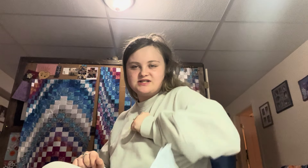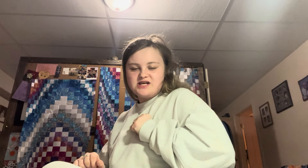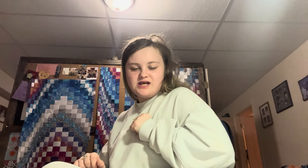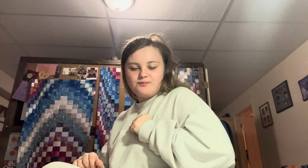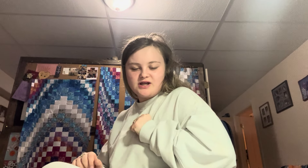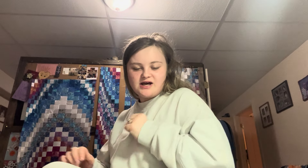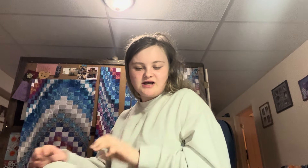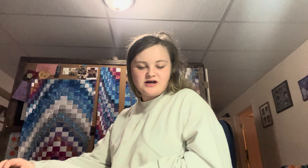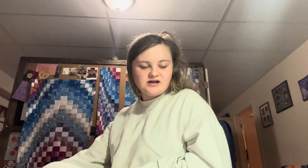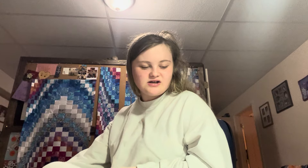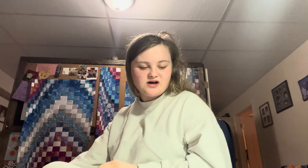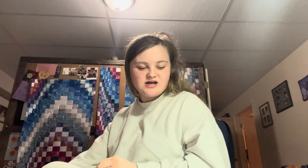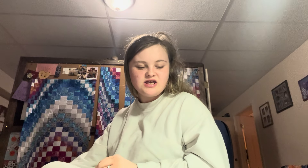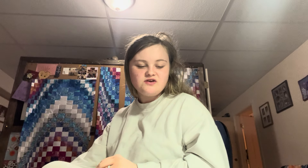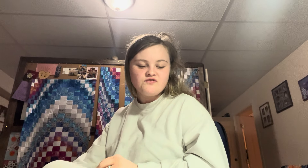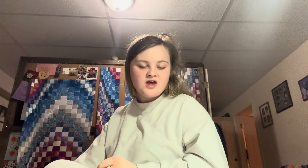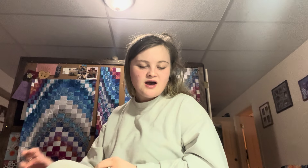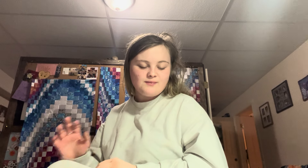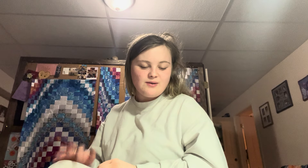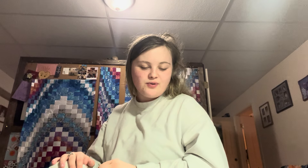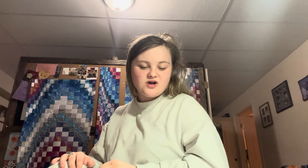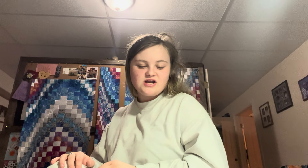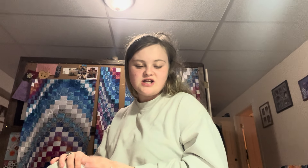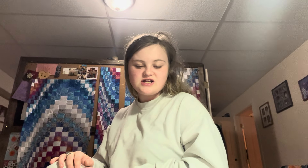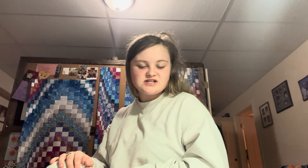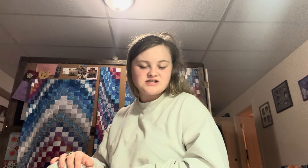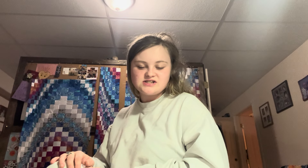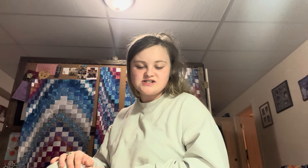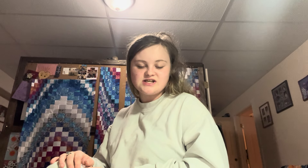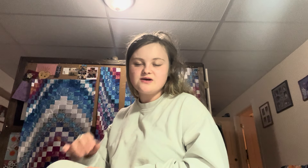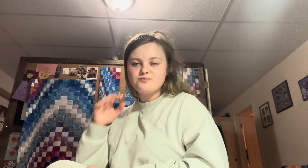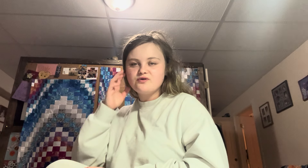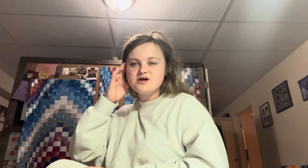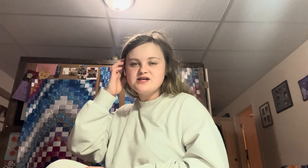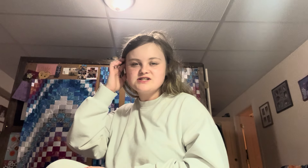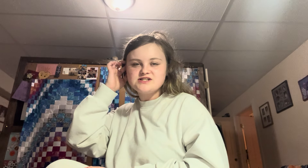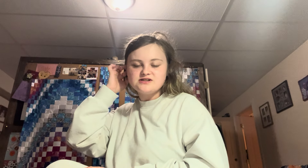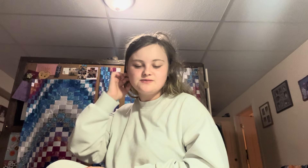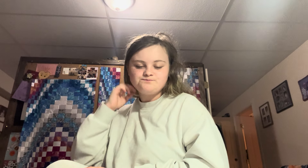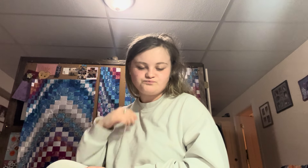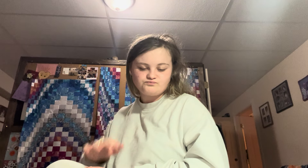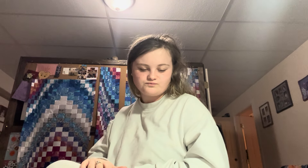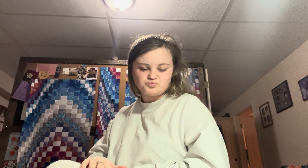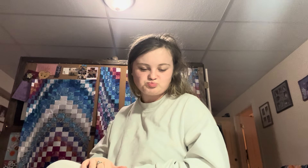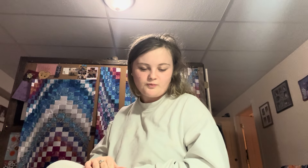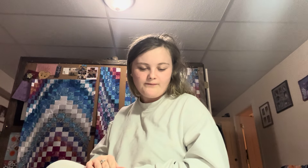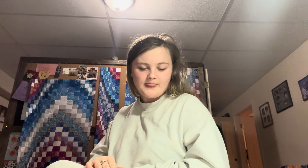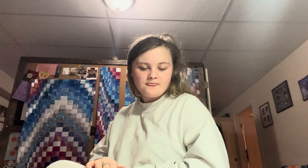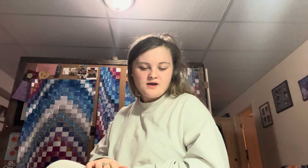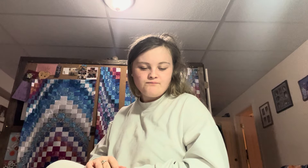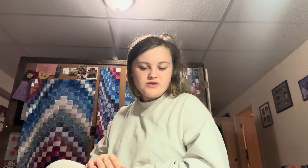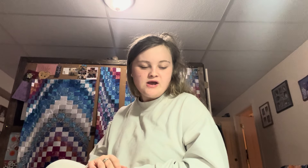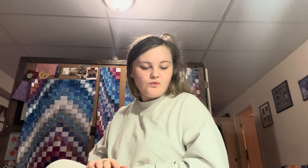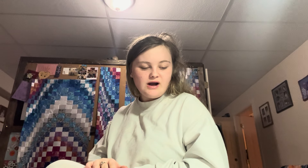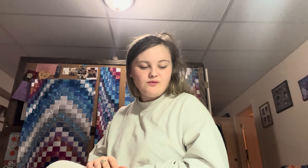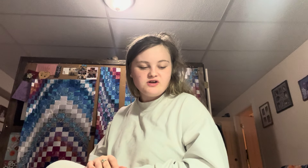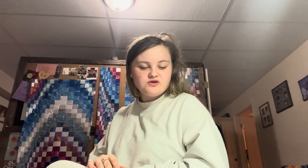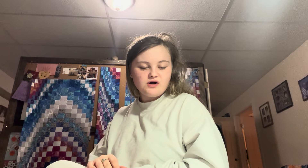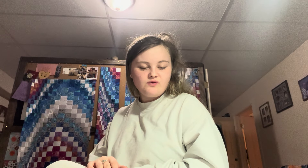deep like a knife. My prettiness isn't poison. Why will you always